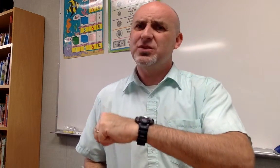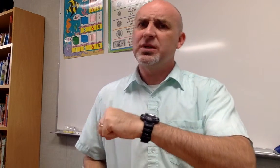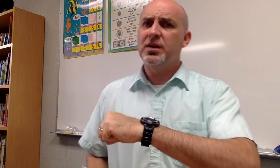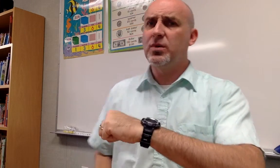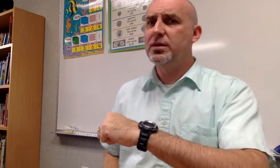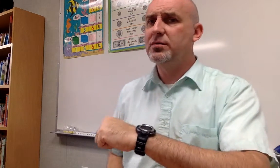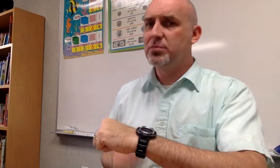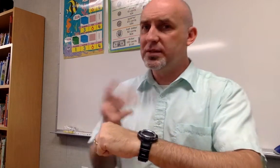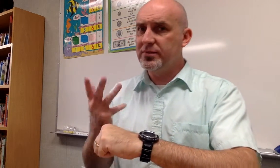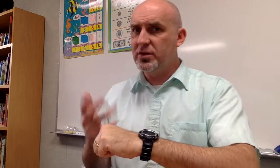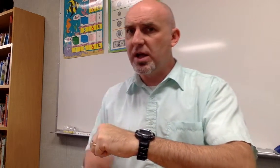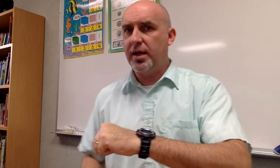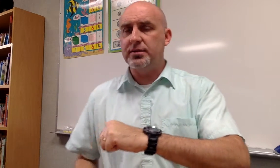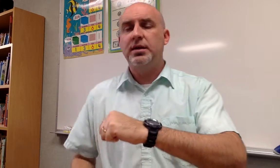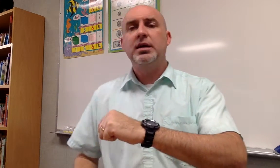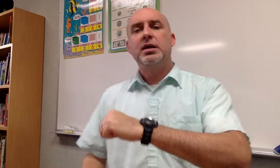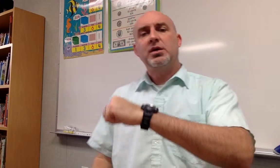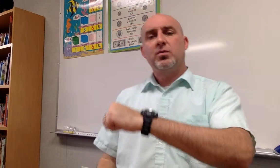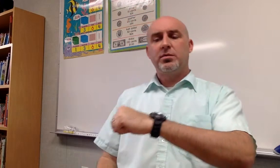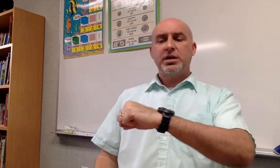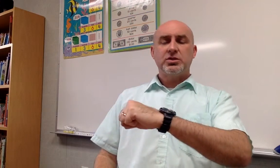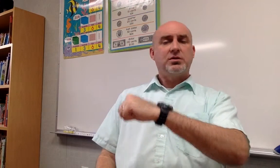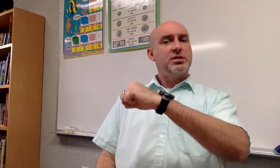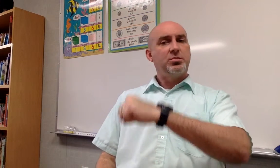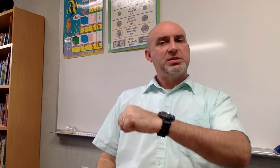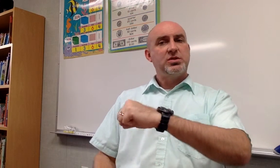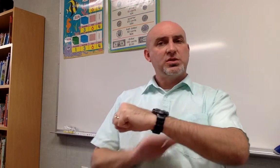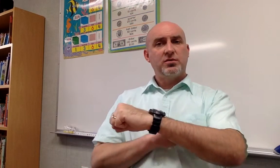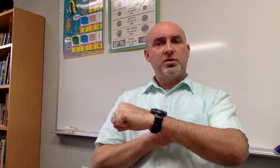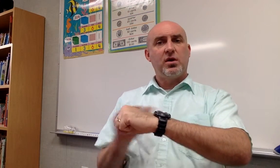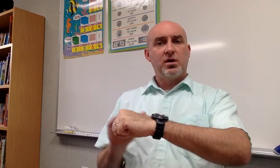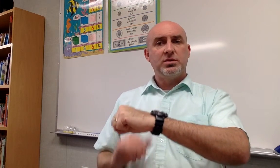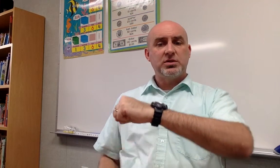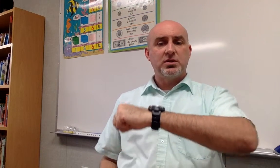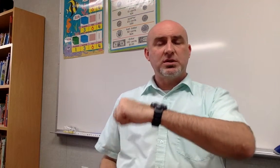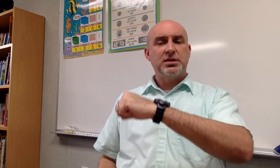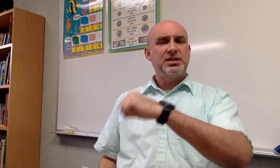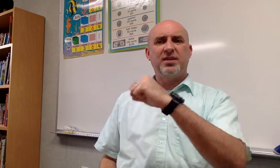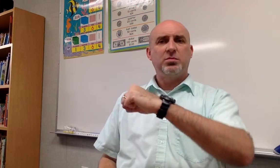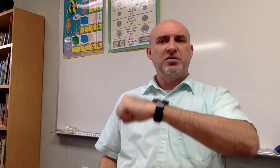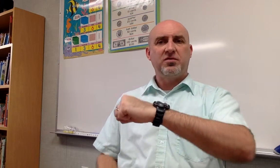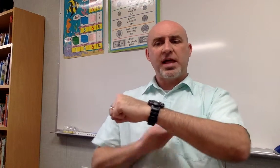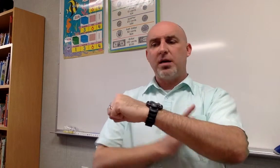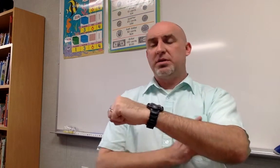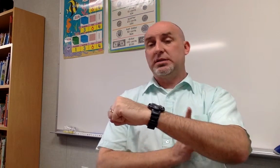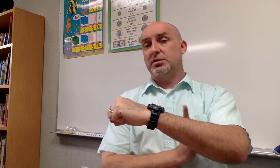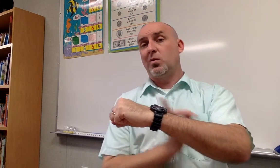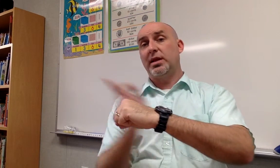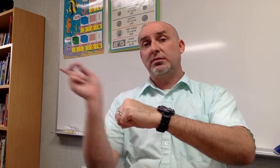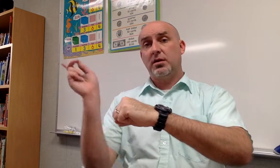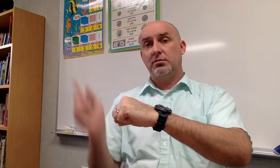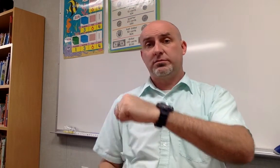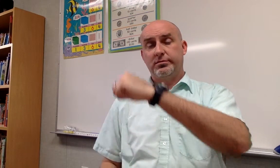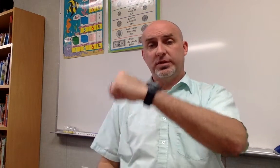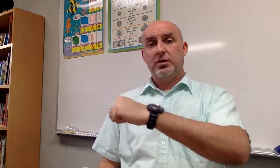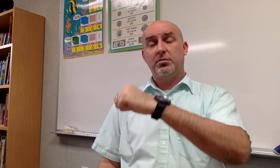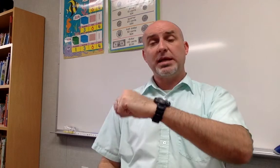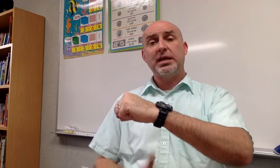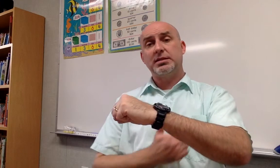tricky one, believe it or not. You want to make sure that the position of your arm is good. It doesn't have to be flat, but it's going, in my case, it's